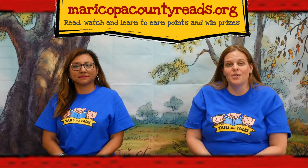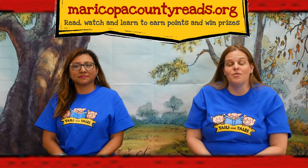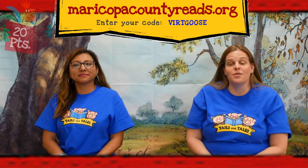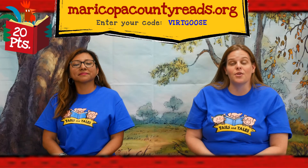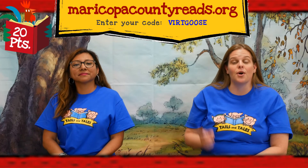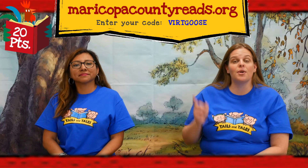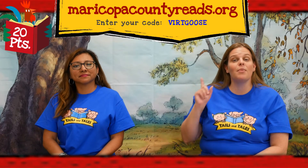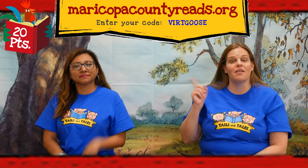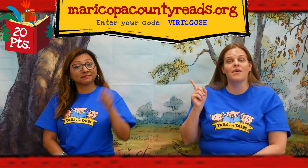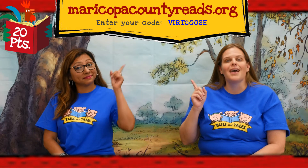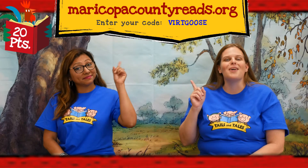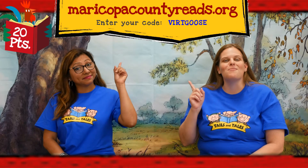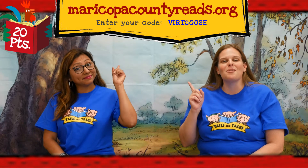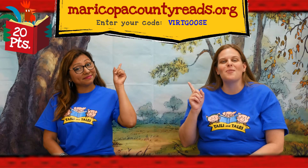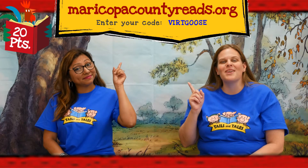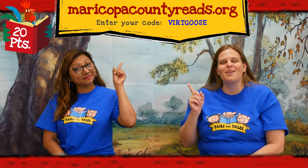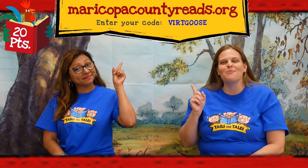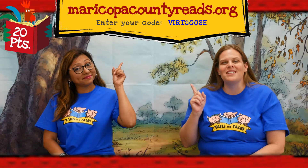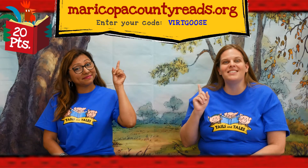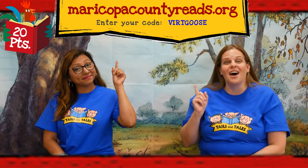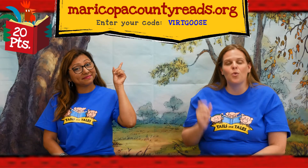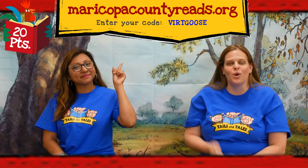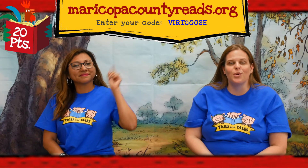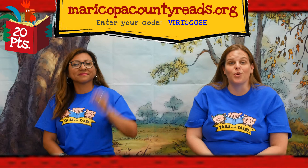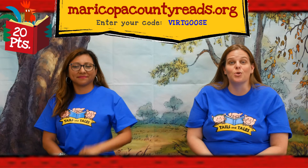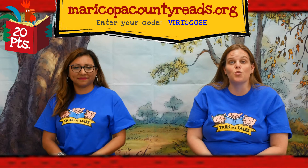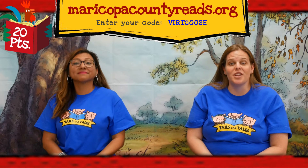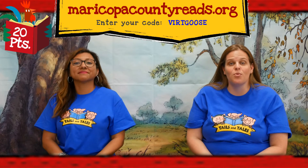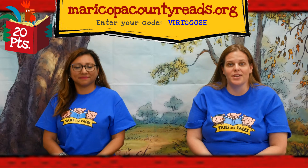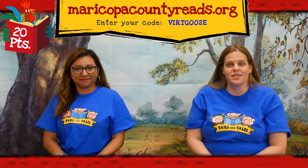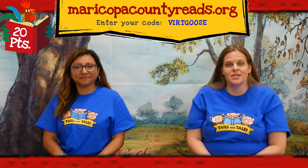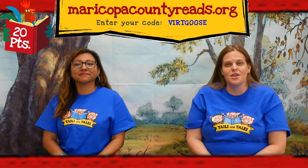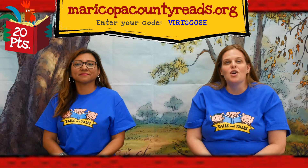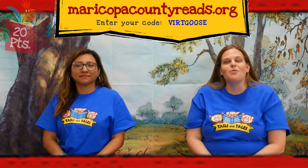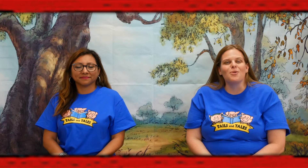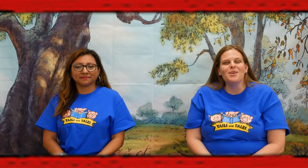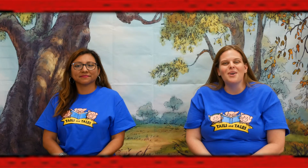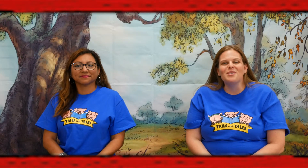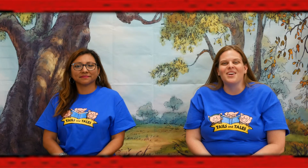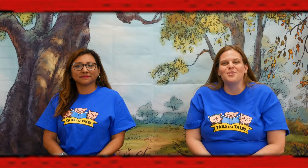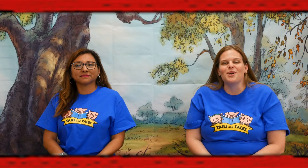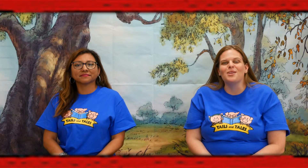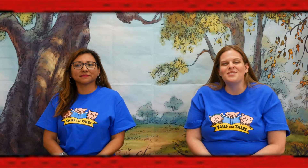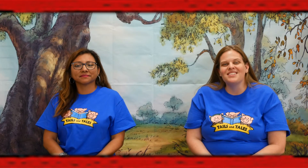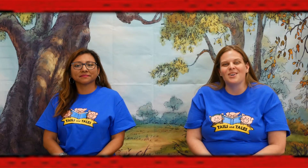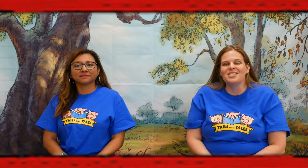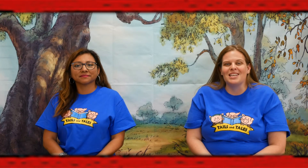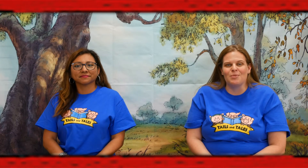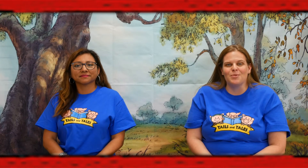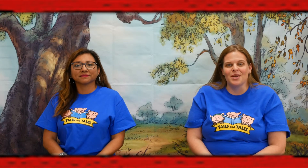you enter the code above at MaricopaCountyReads.org, you'll earn 20 points. Before we go, we've got to do our closing song, Skinnamarink. Will you